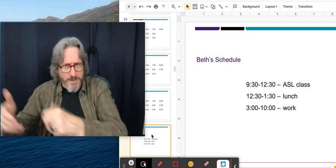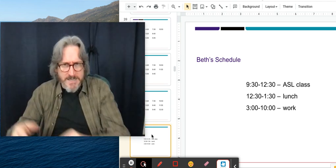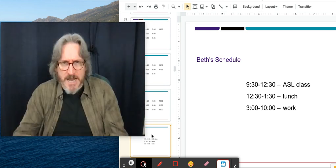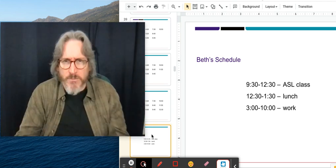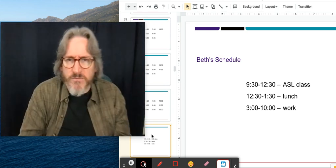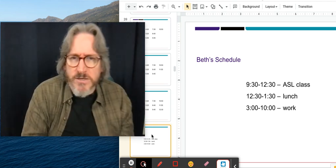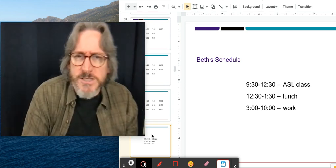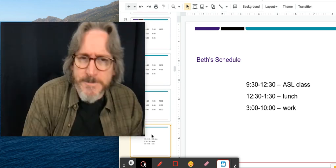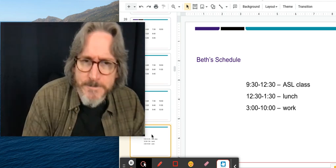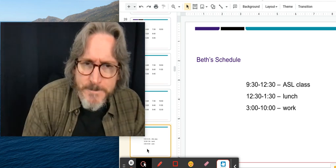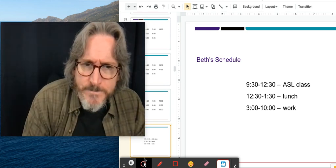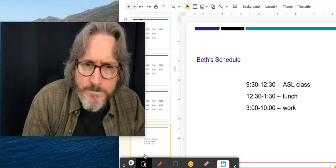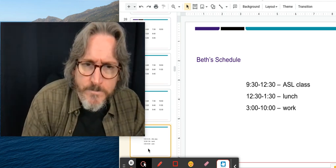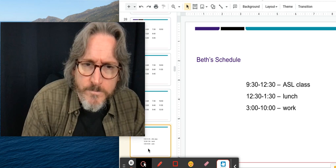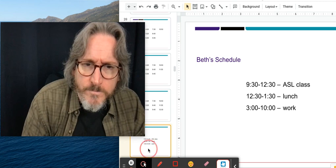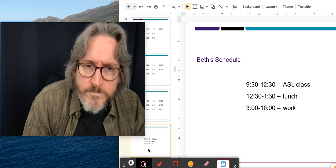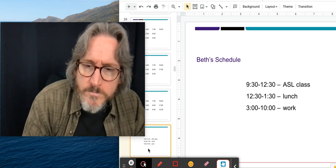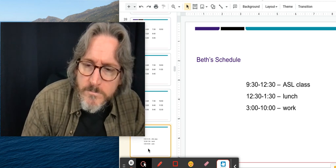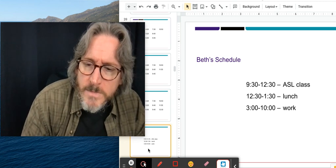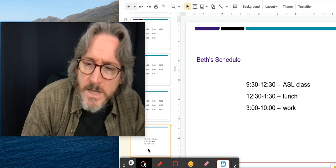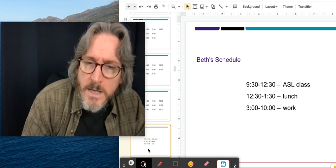it's going to be a time reference.